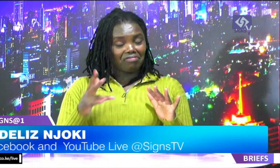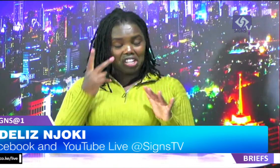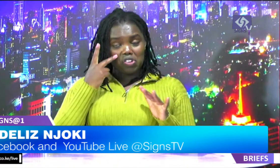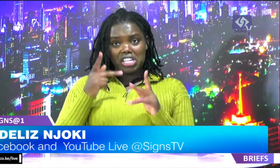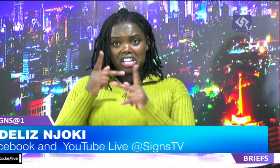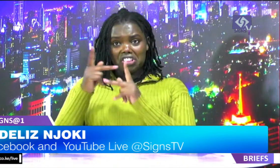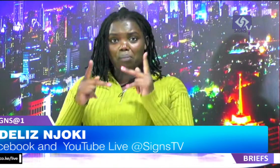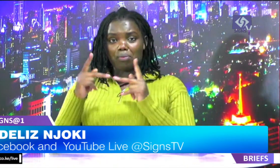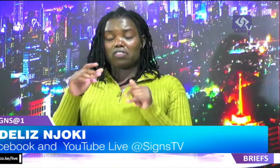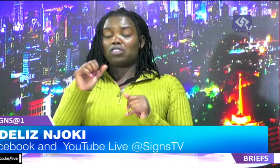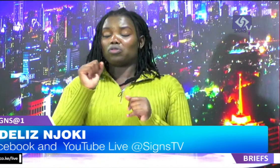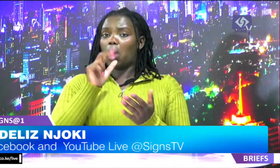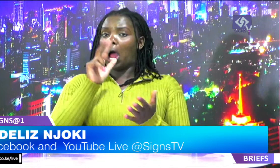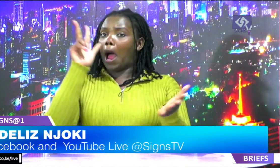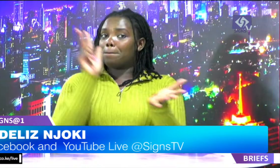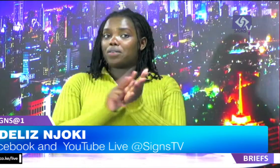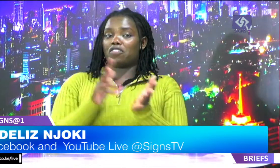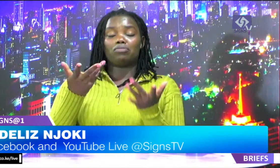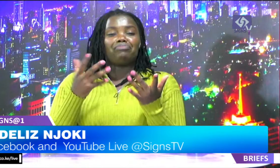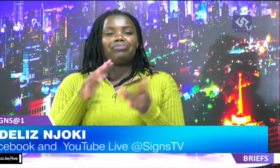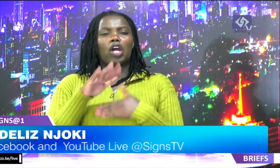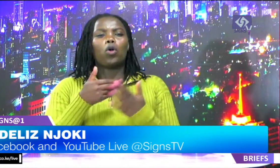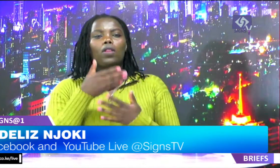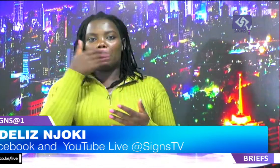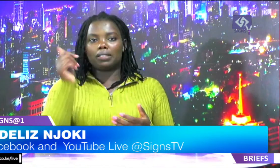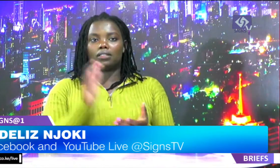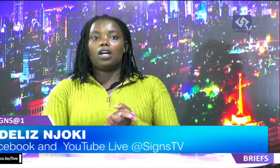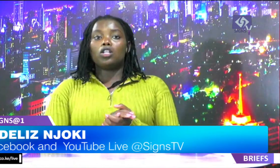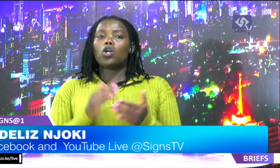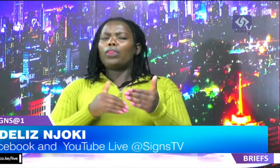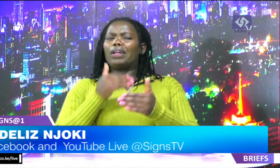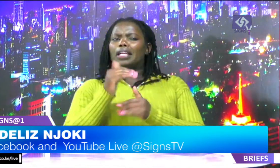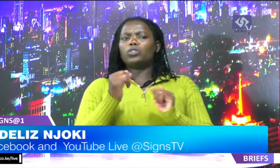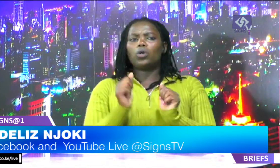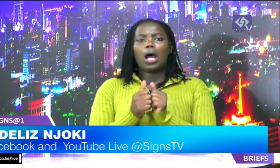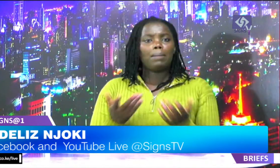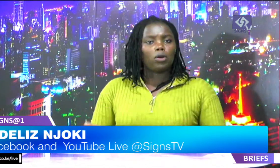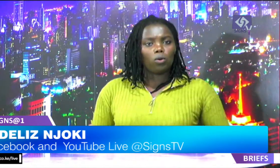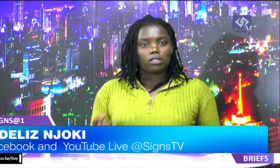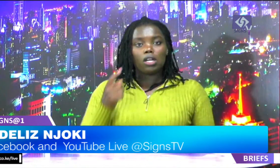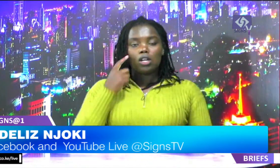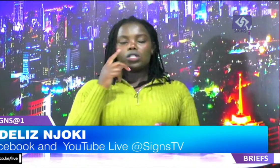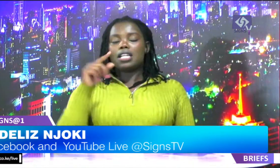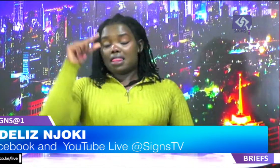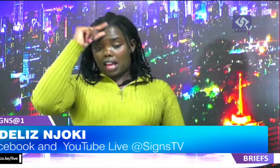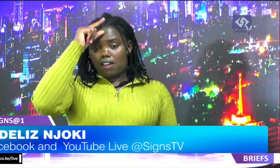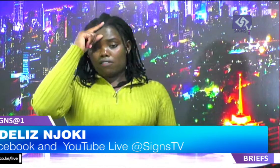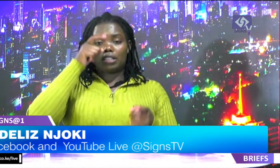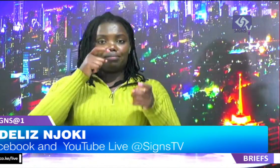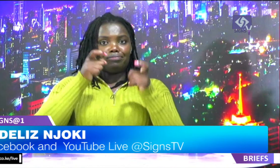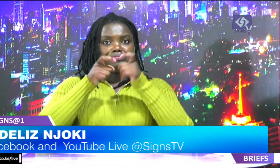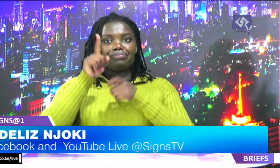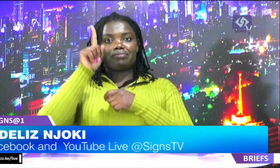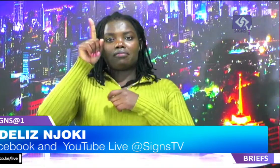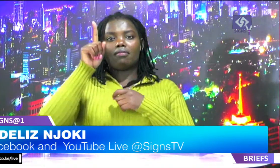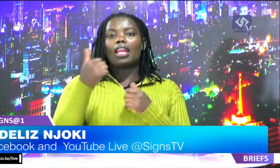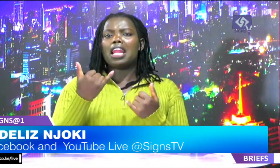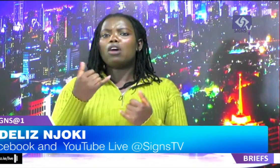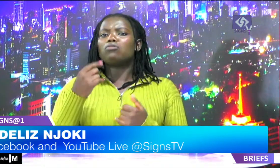1,000 police officers to be deployed, and let's await for their approval and wish them all the best. So allow us to continue to other news